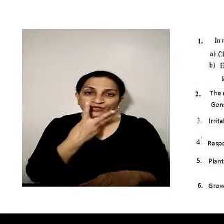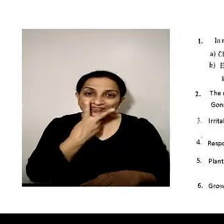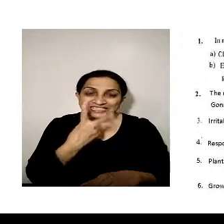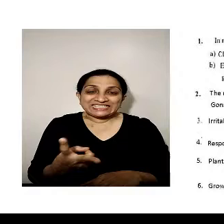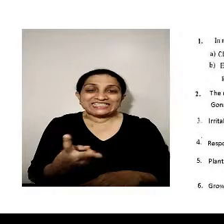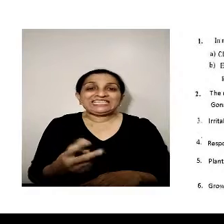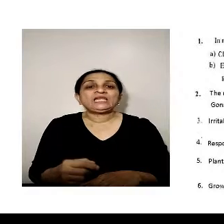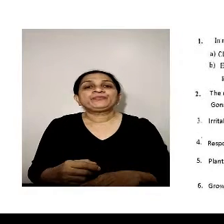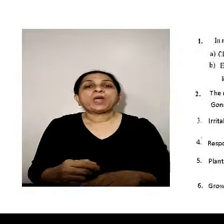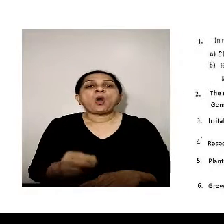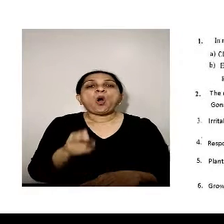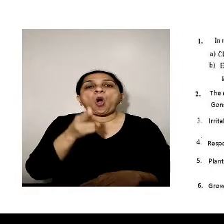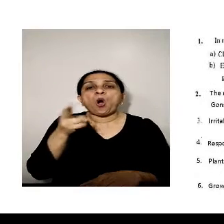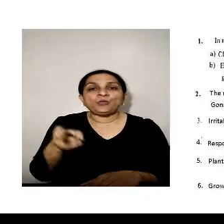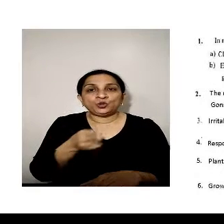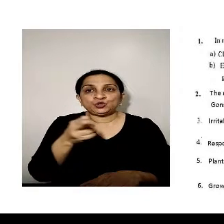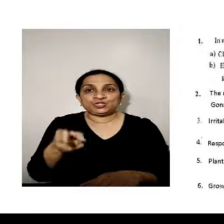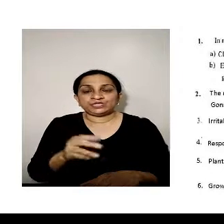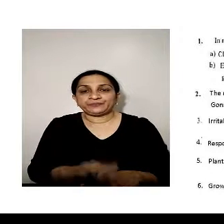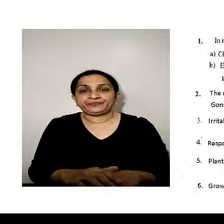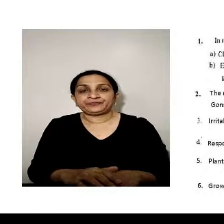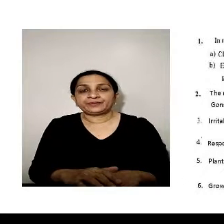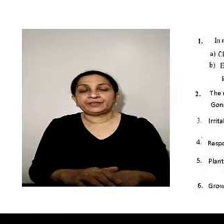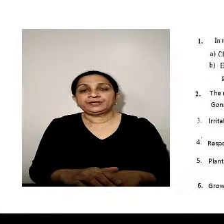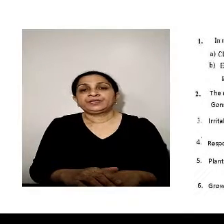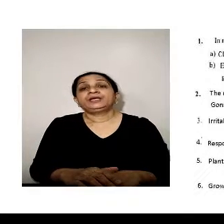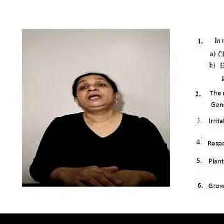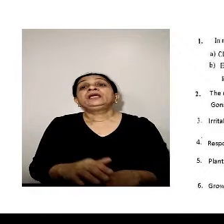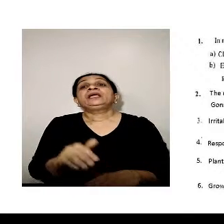Now we will see hormones.